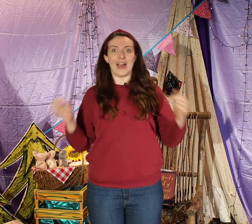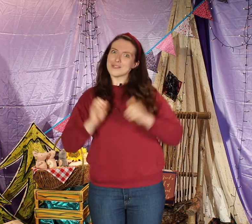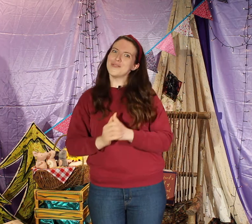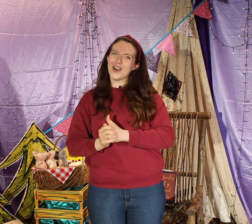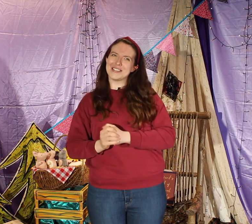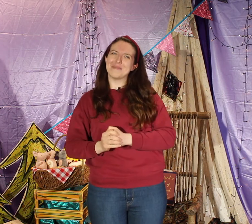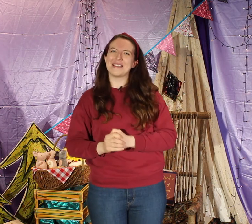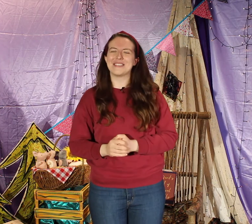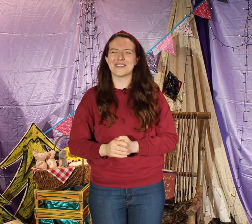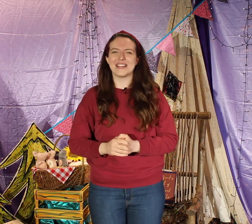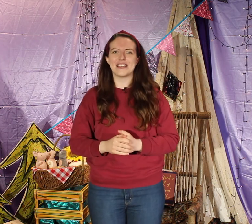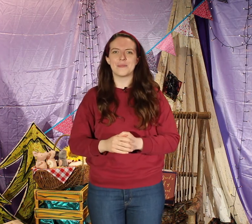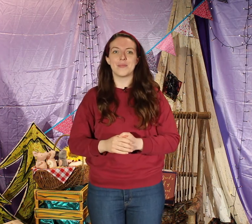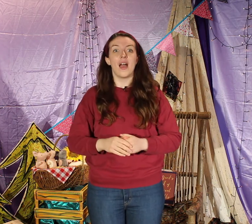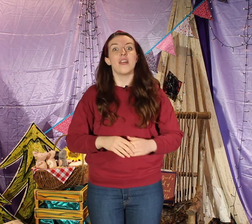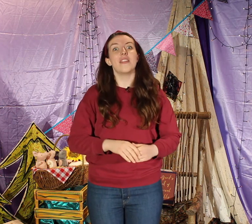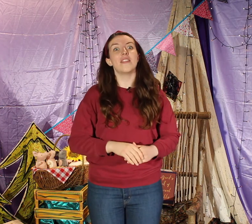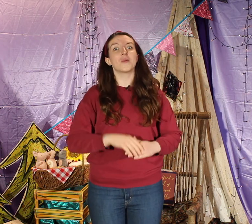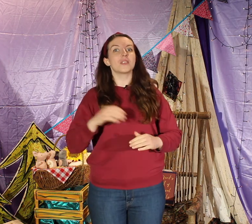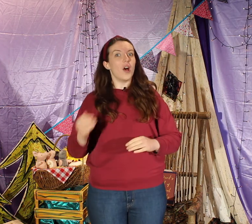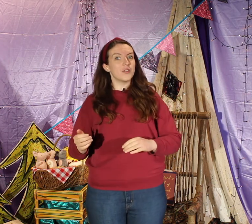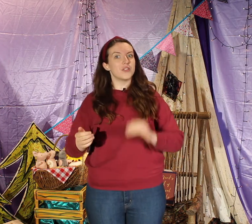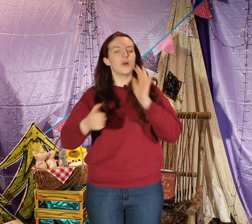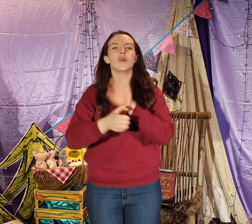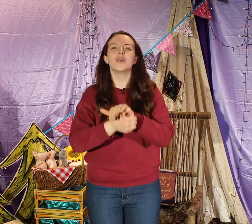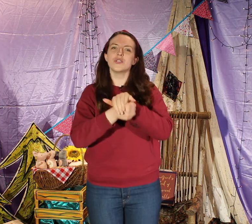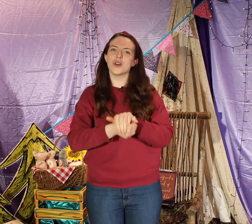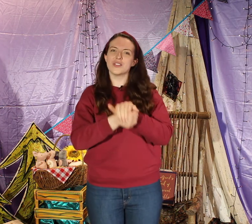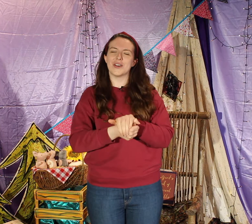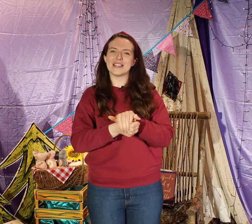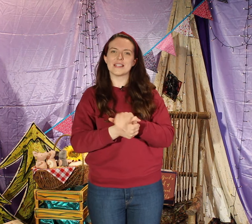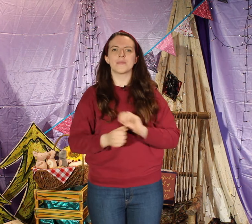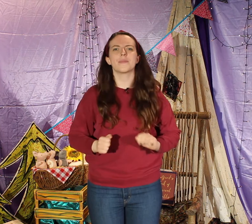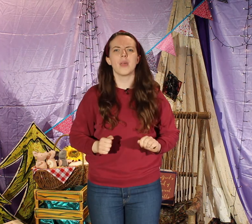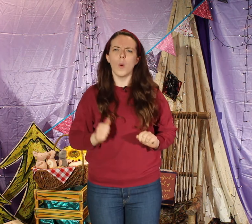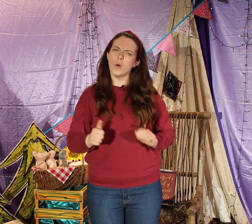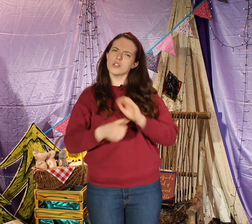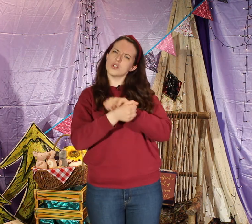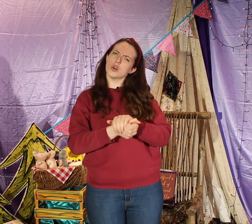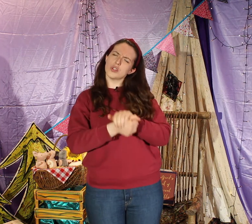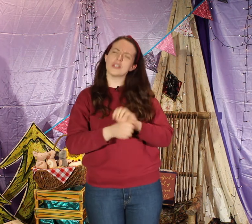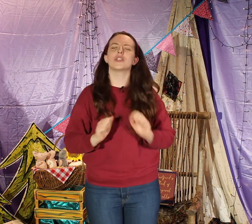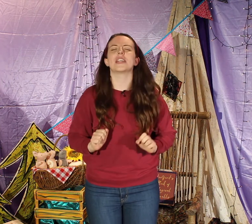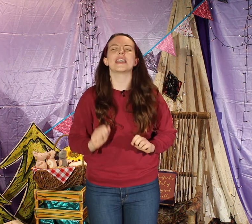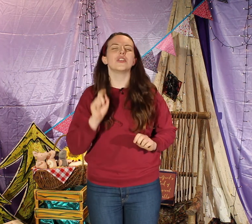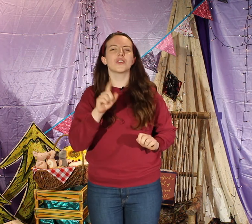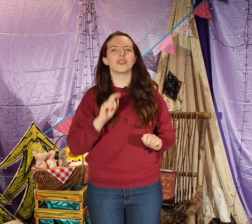That's Fox in my story. Then there was also Tortoise. What's the tortoise look like in your